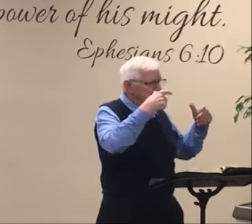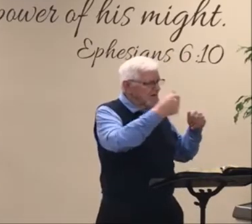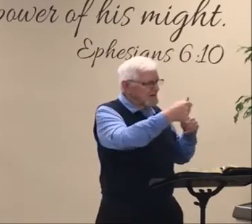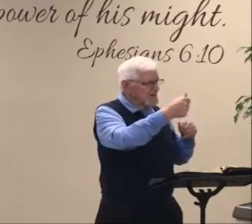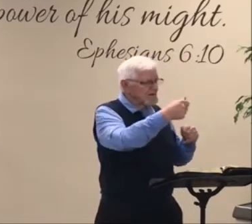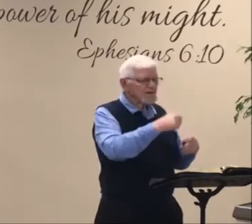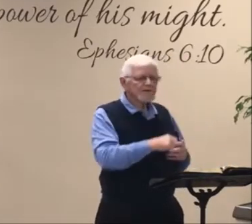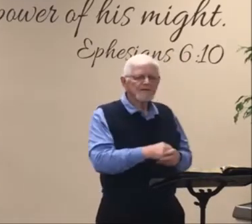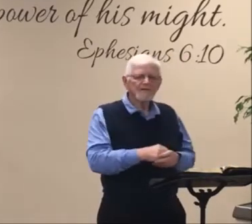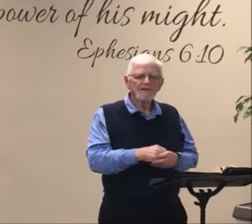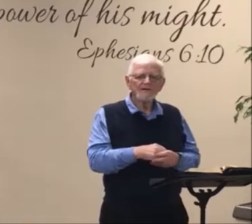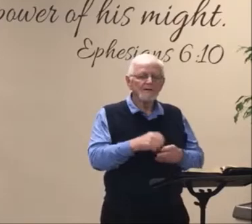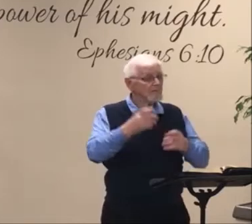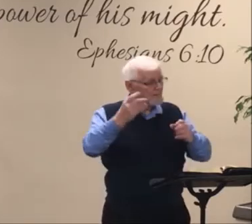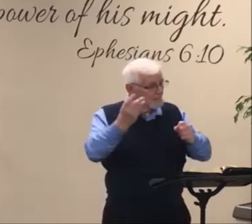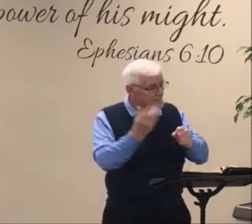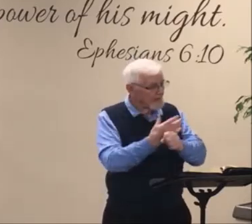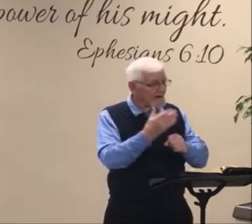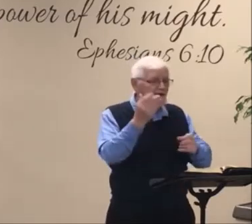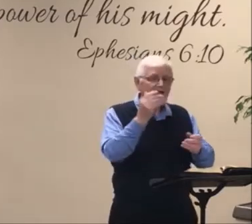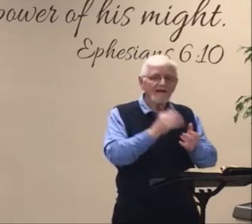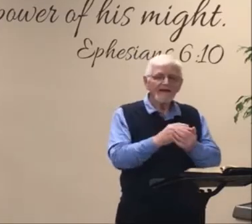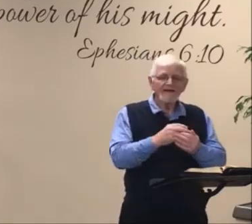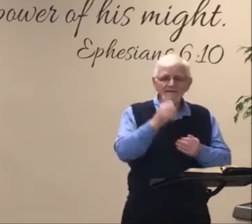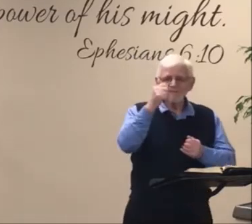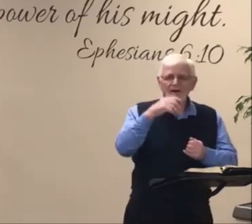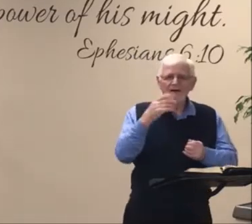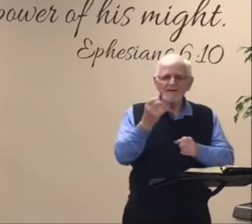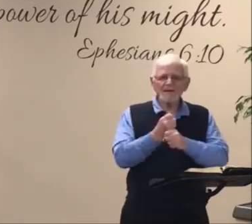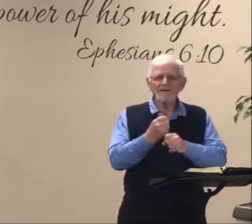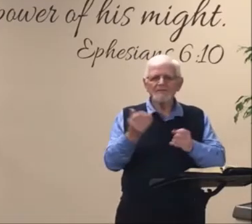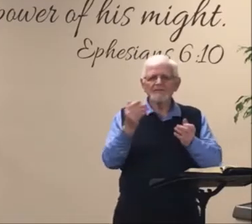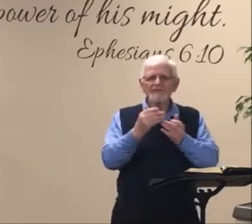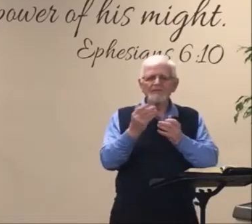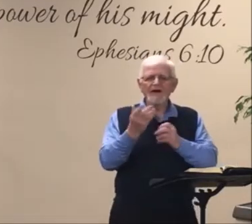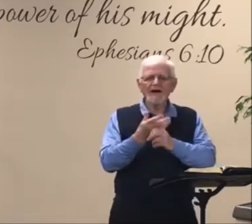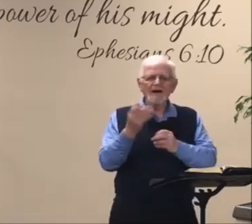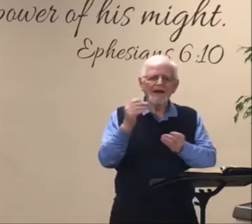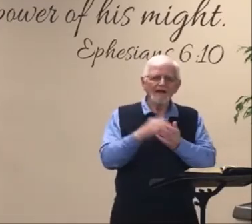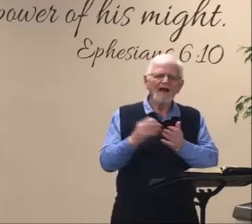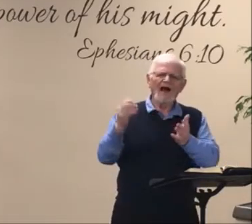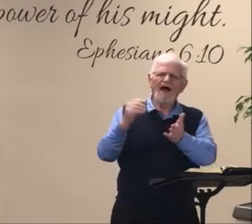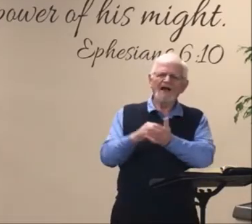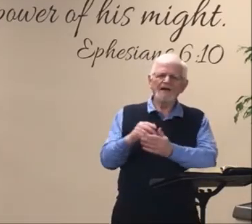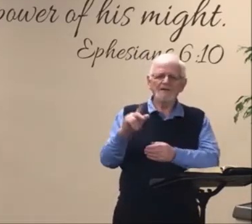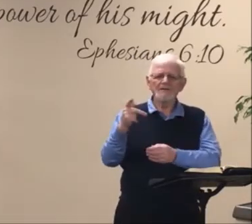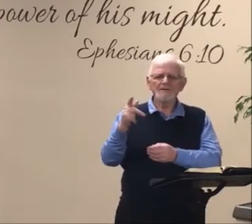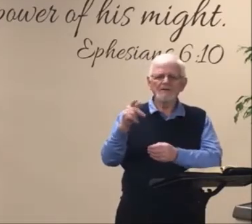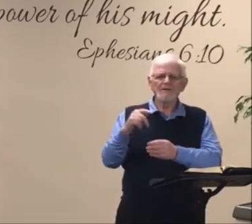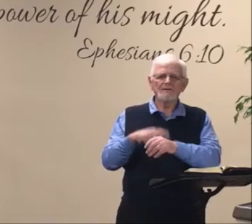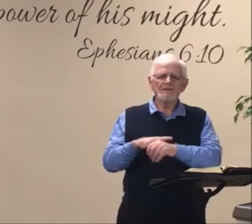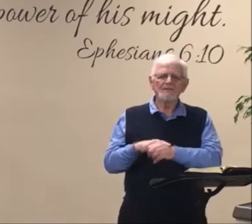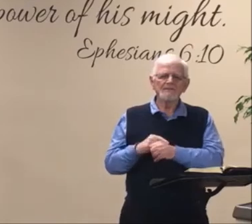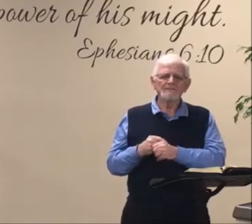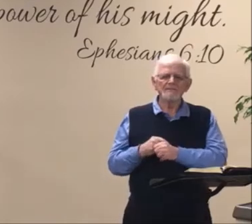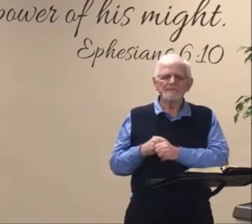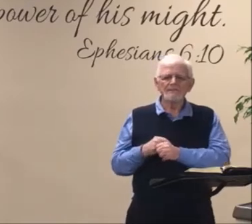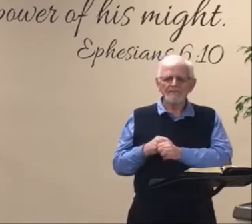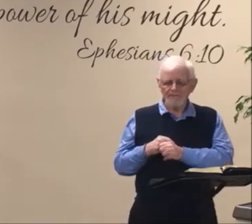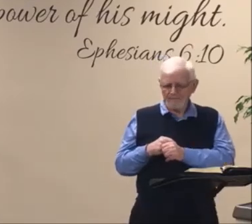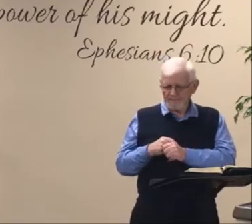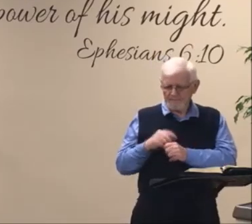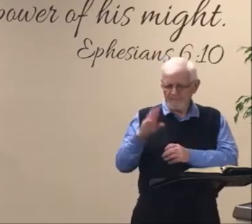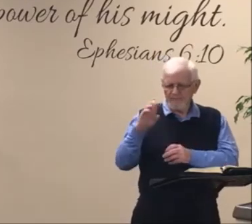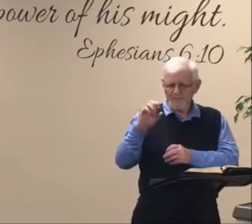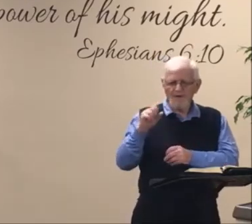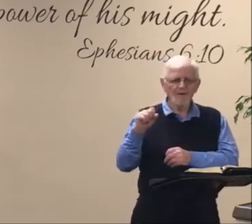That guy got fired again. Did you hear that guy got fired again? Again? Well, yeah, it was like his third time. Oh, boss always